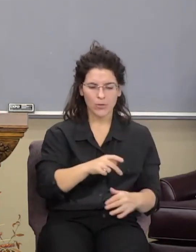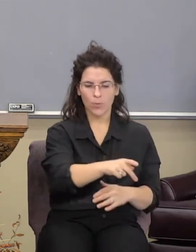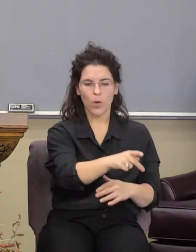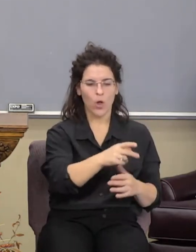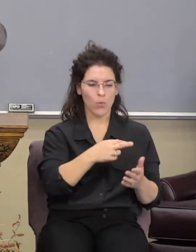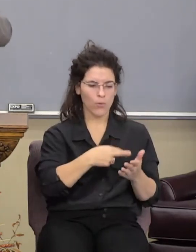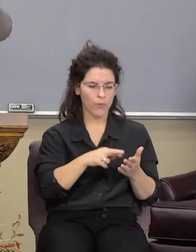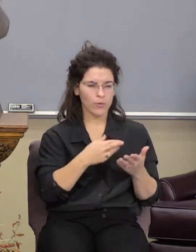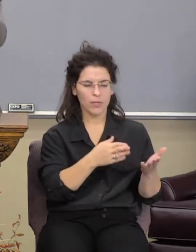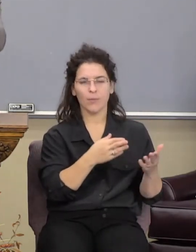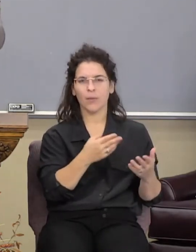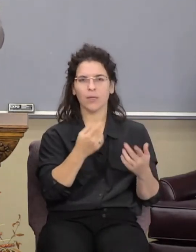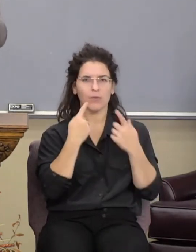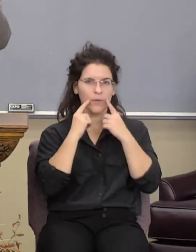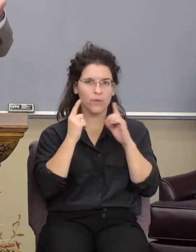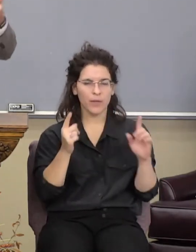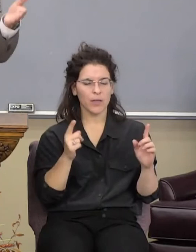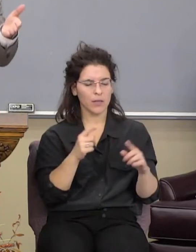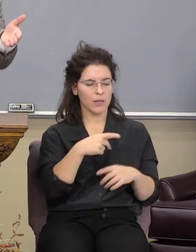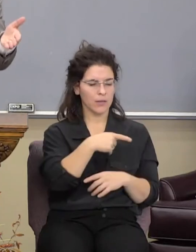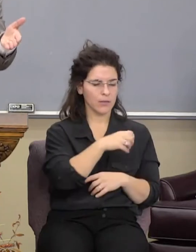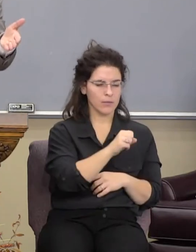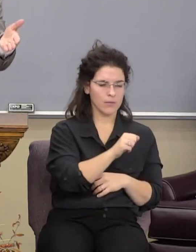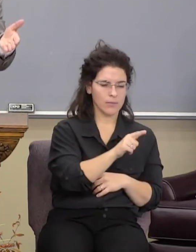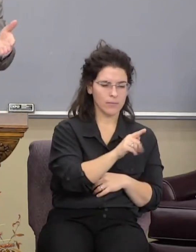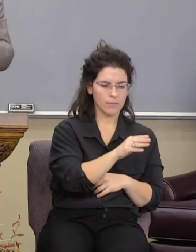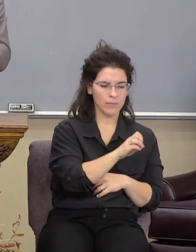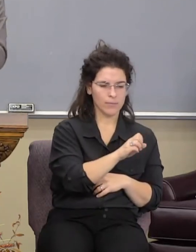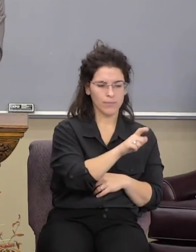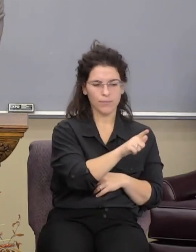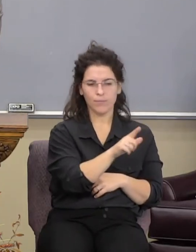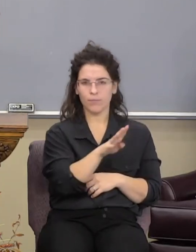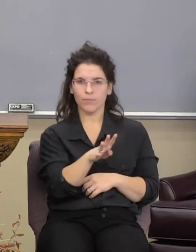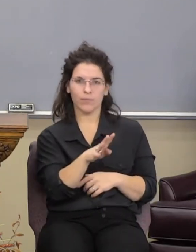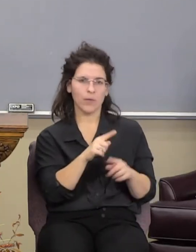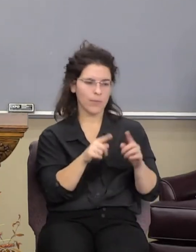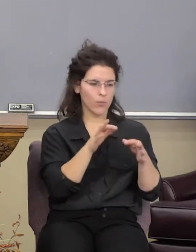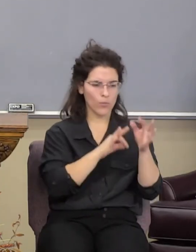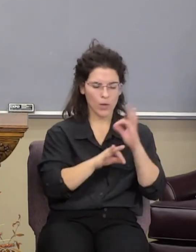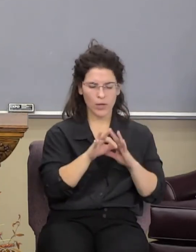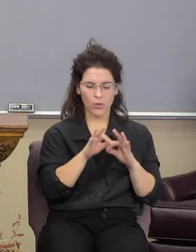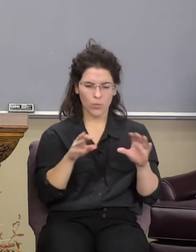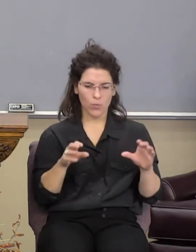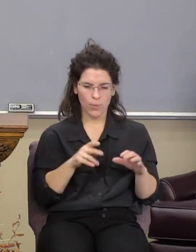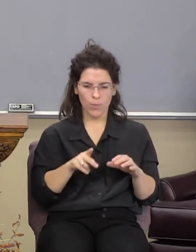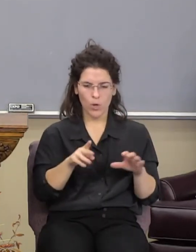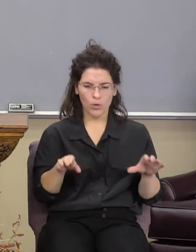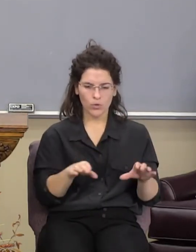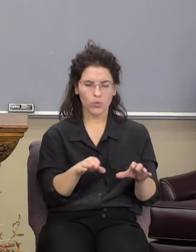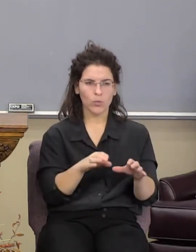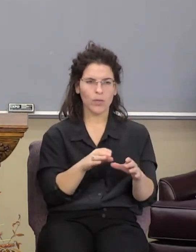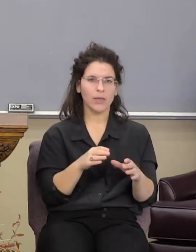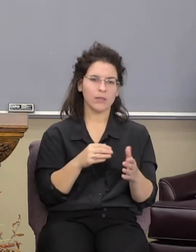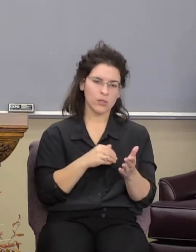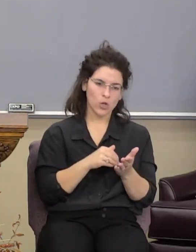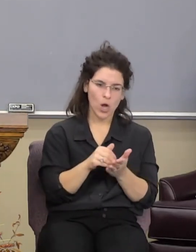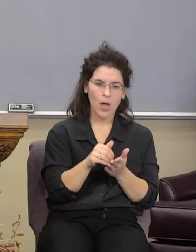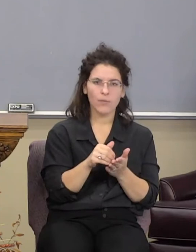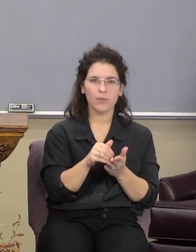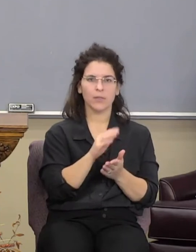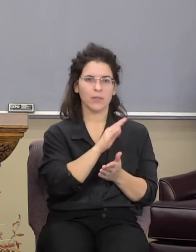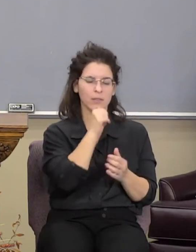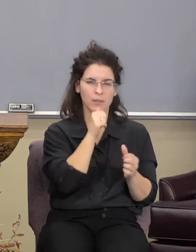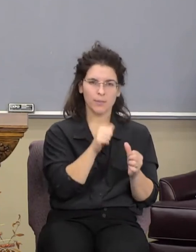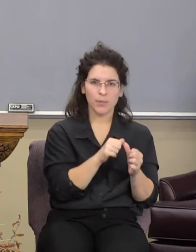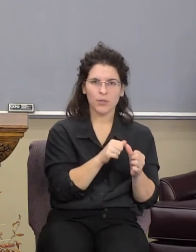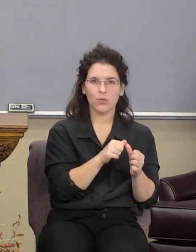him, is fulfilling Psalms 24, but rather what Paul is doing, as he does quite often in his